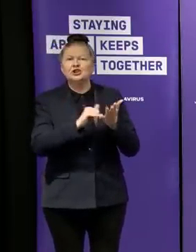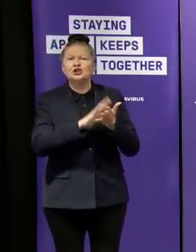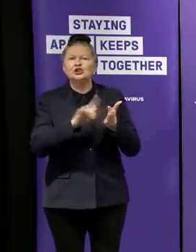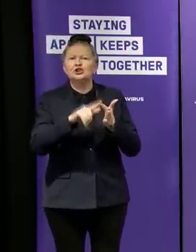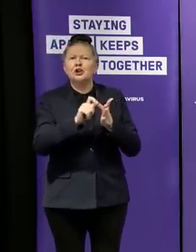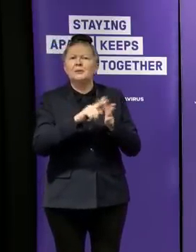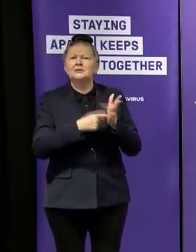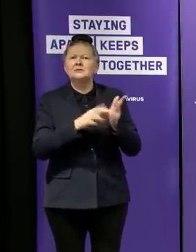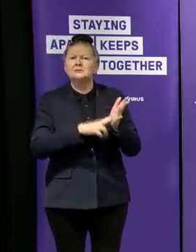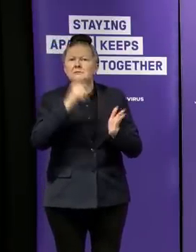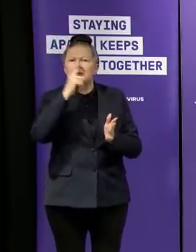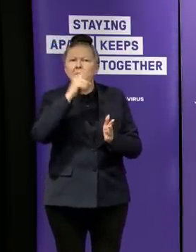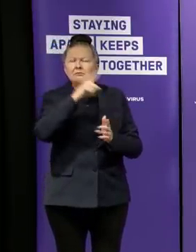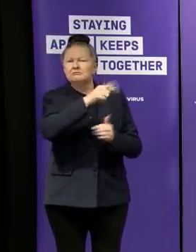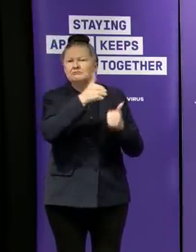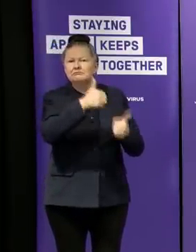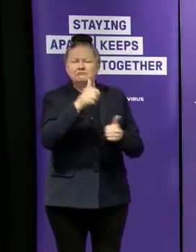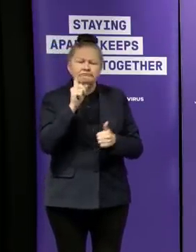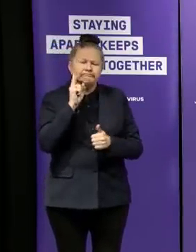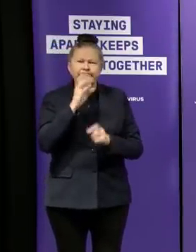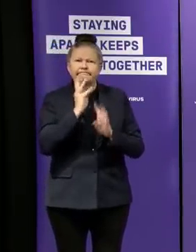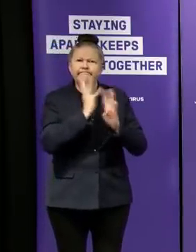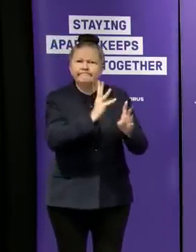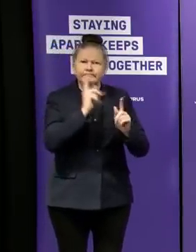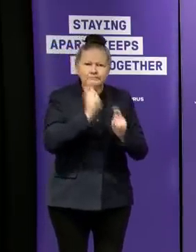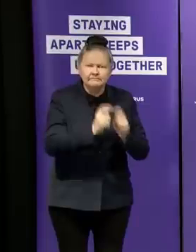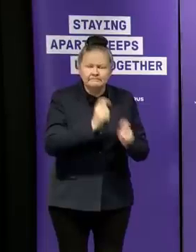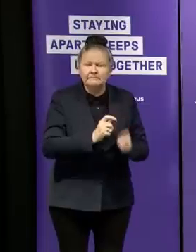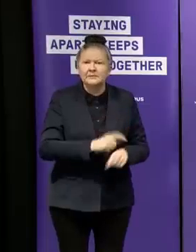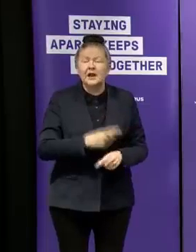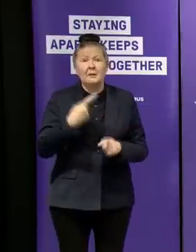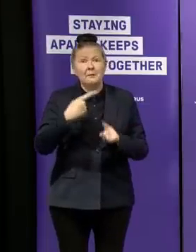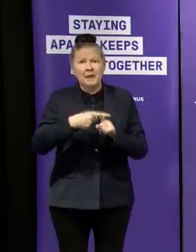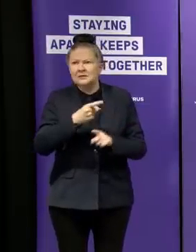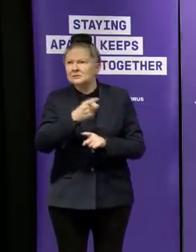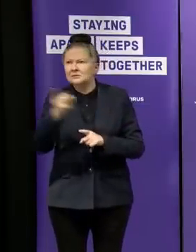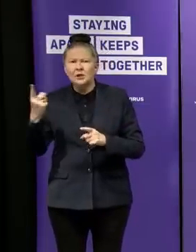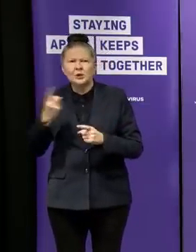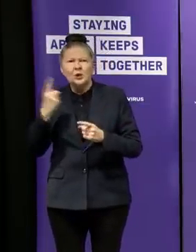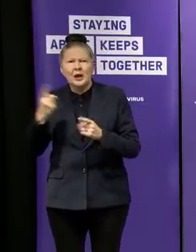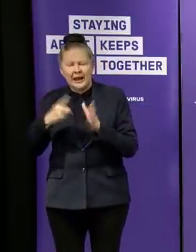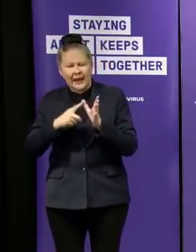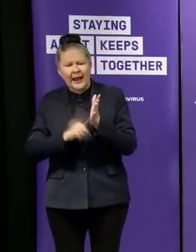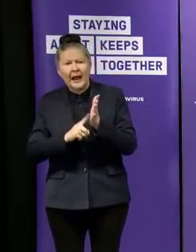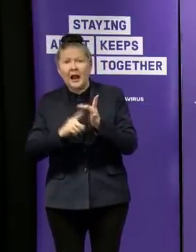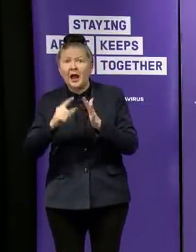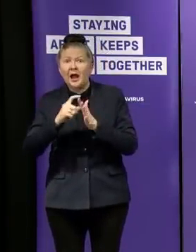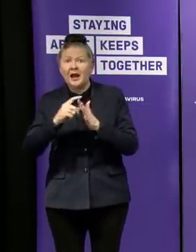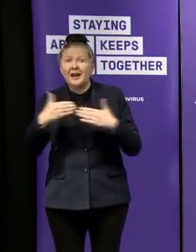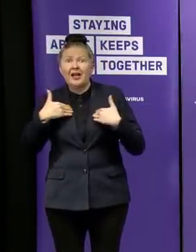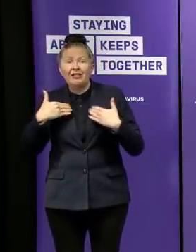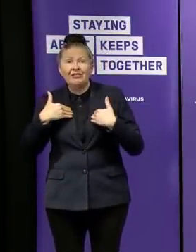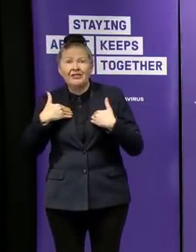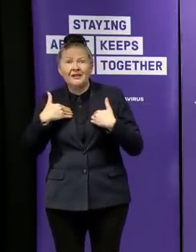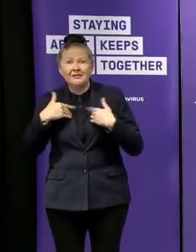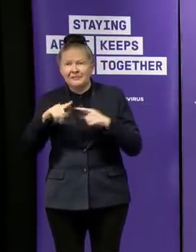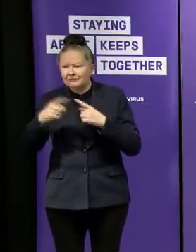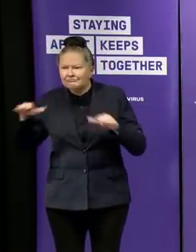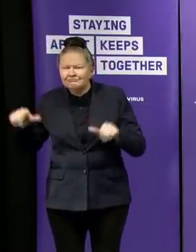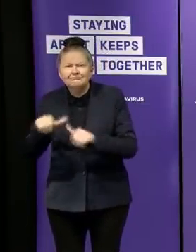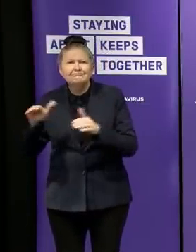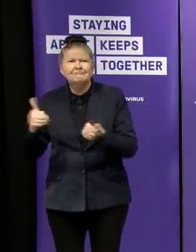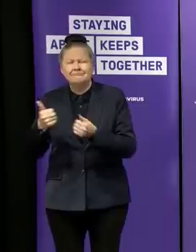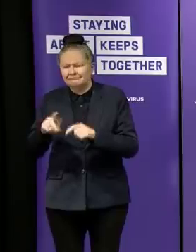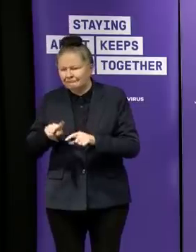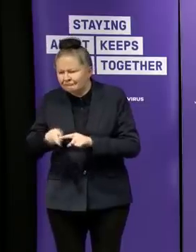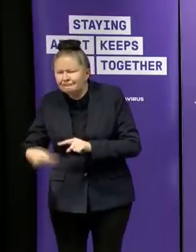Premier indicated that allied health professionals who have done a very good job dealing with important cases under the current